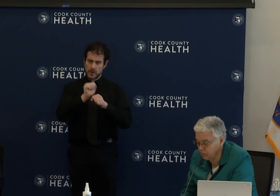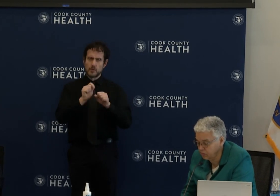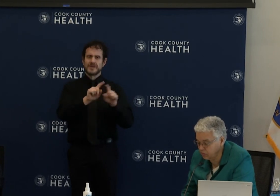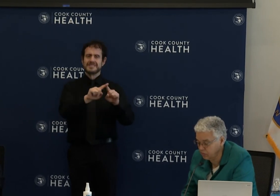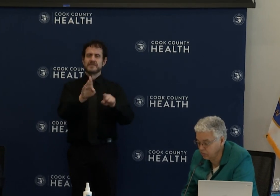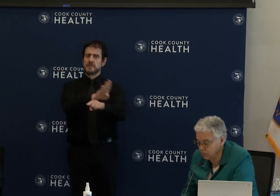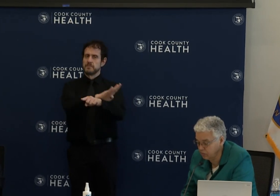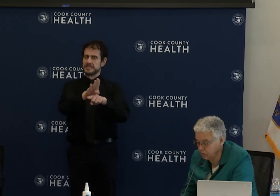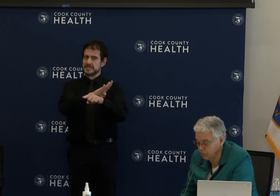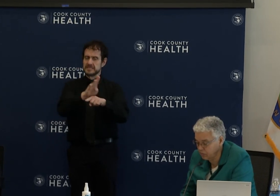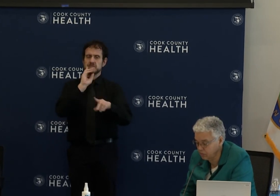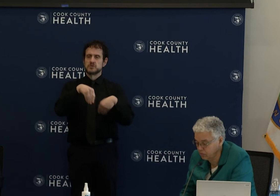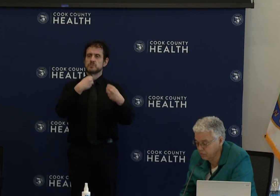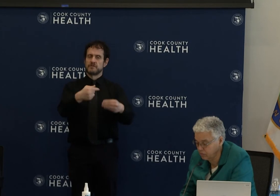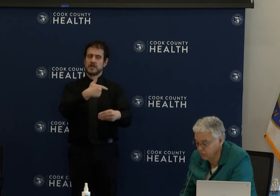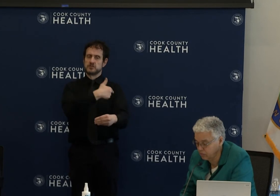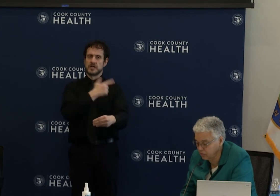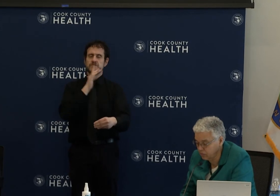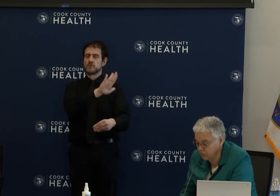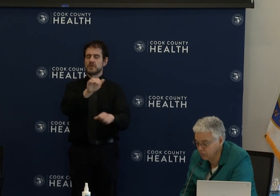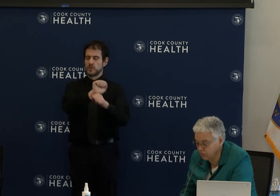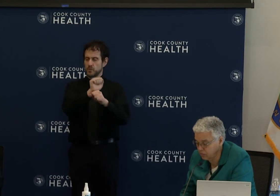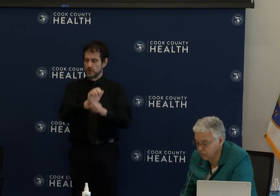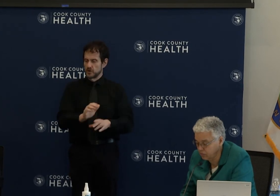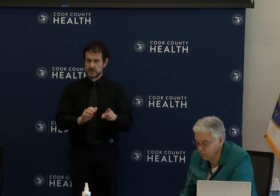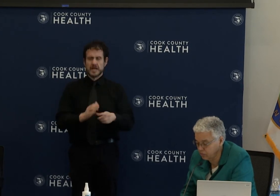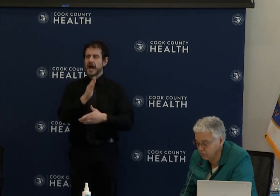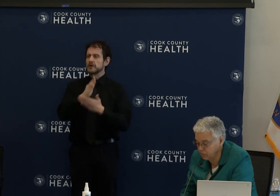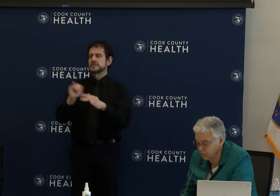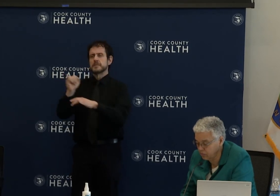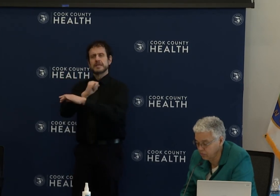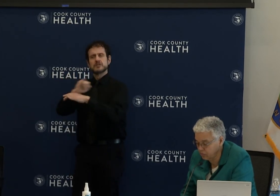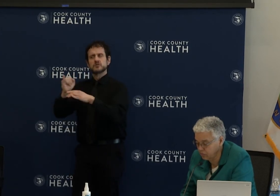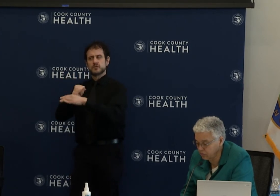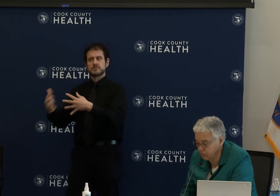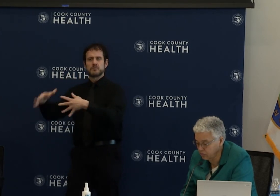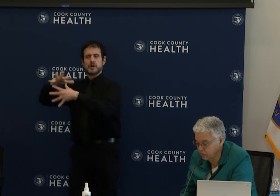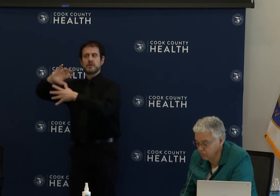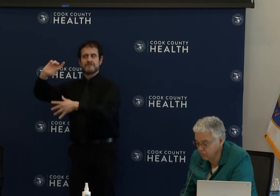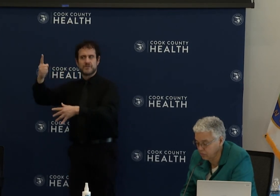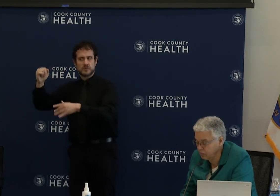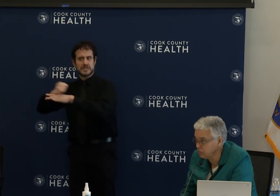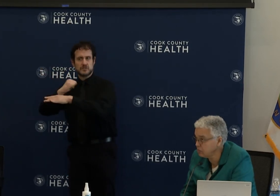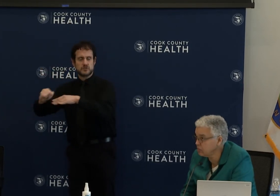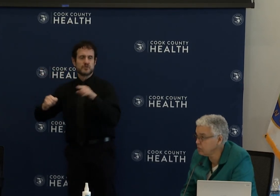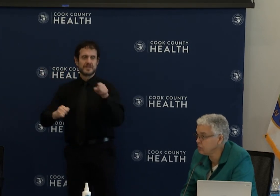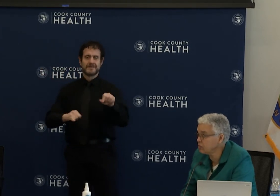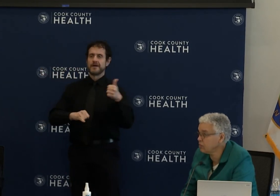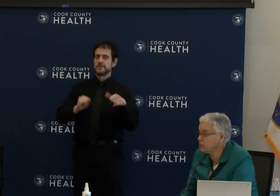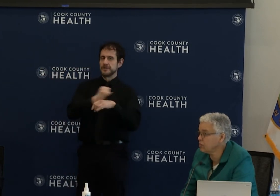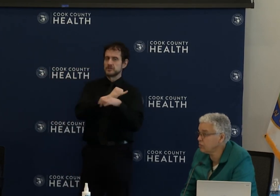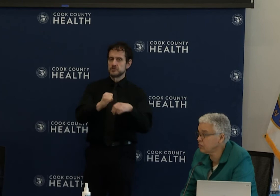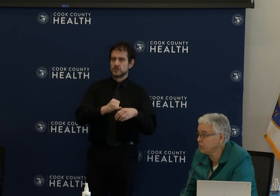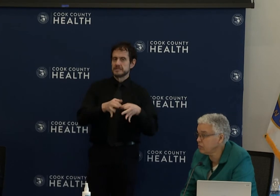to their workers? And if so, are certain industries expected to be prioritized over others?